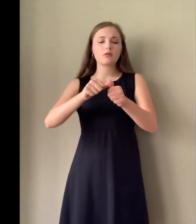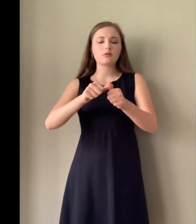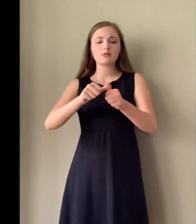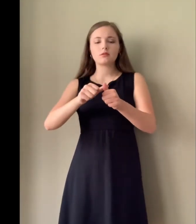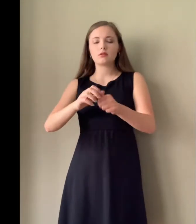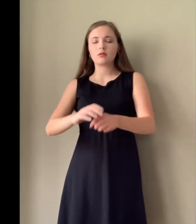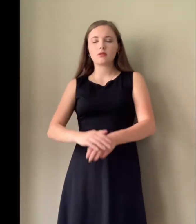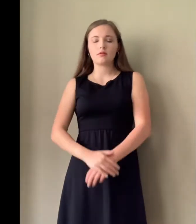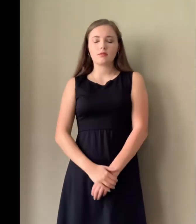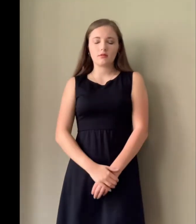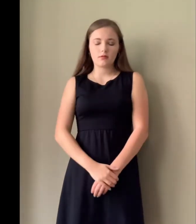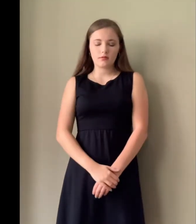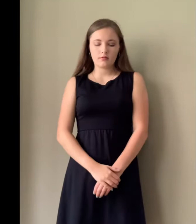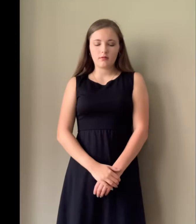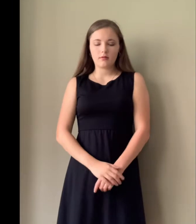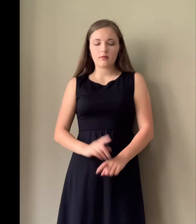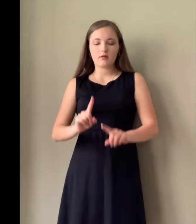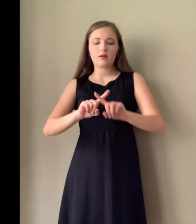remembers.